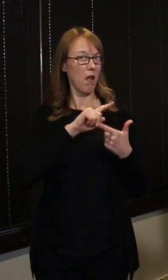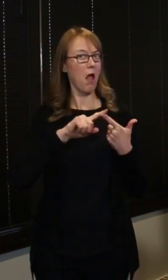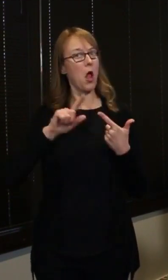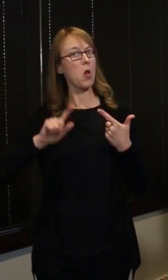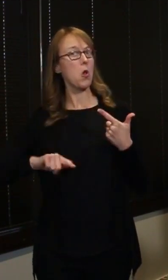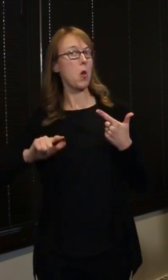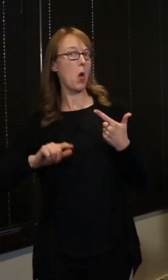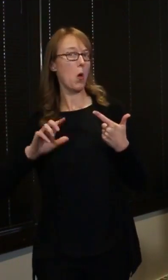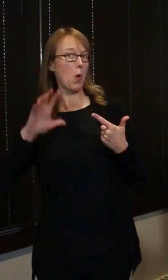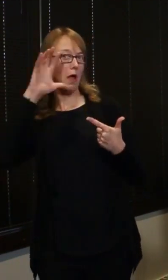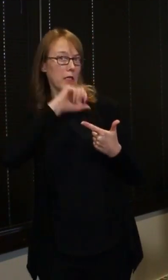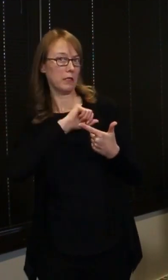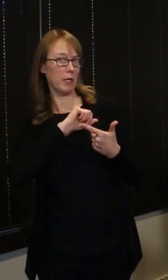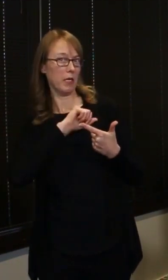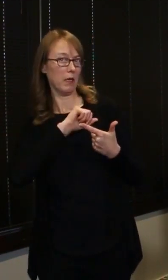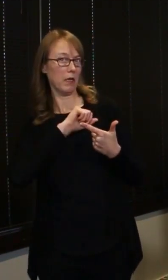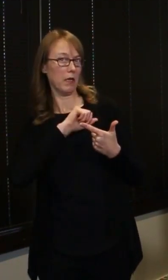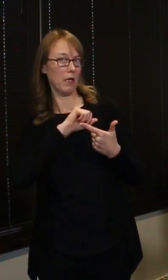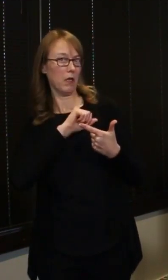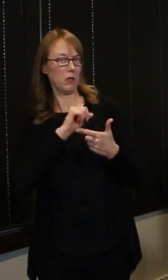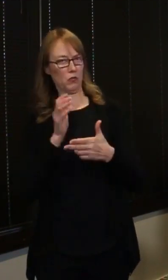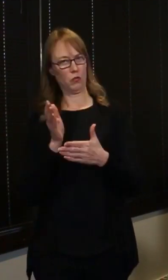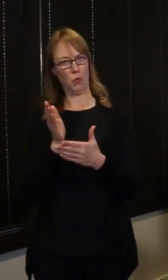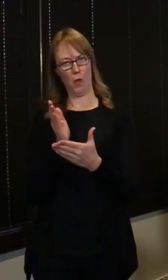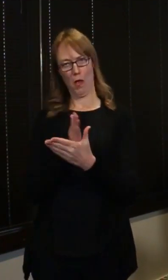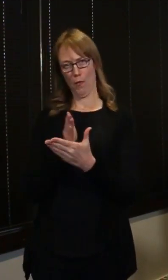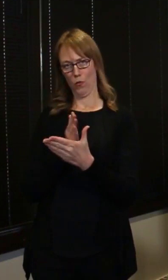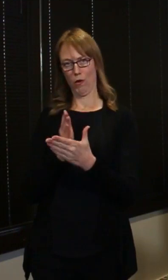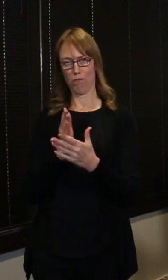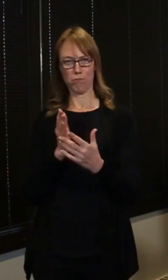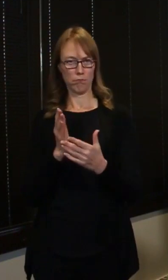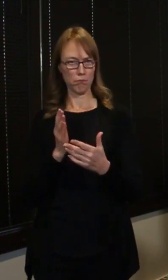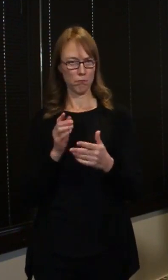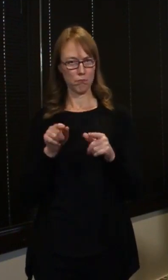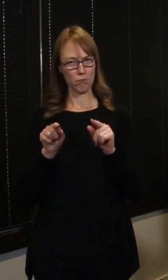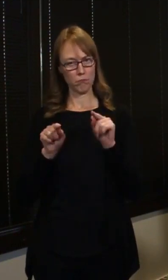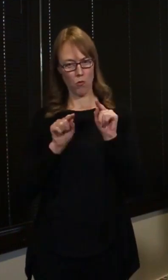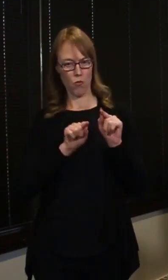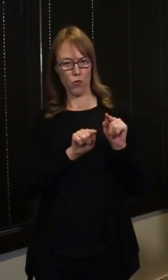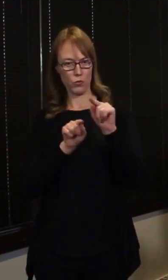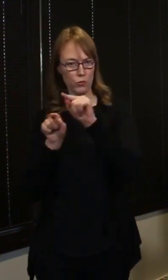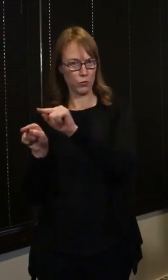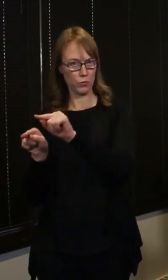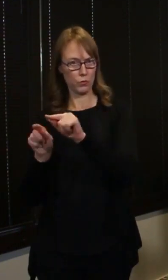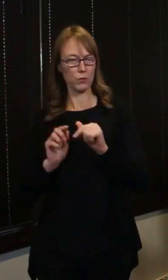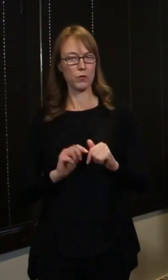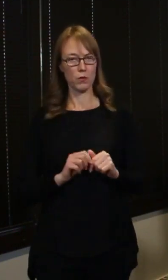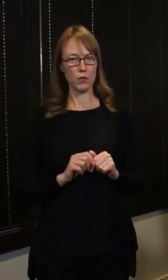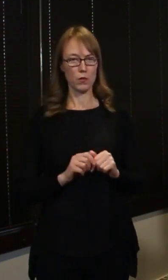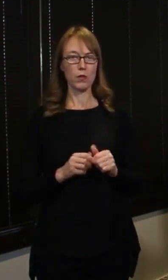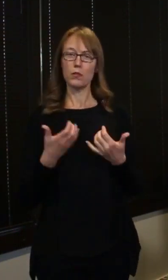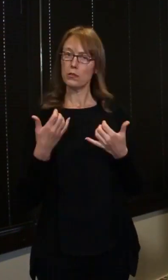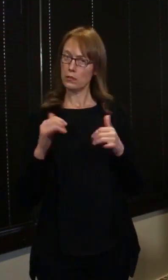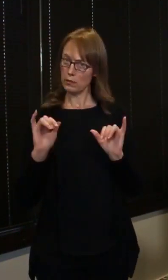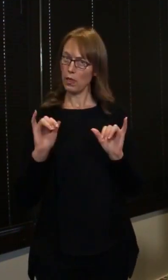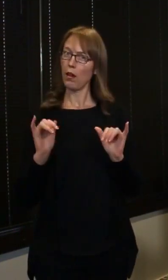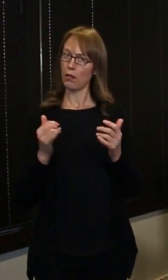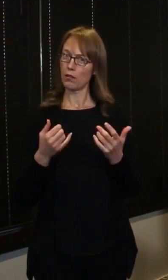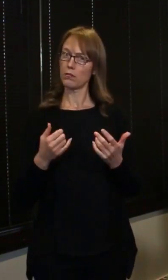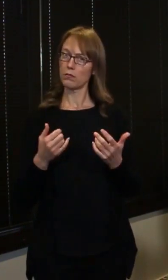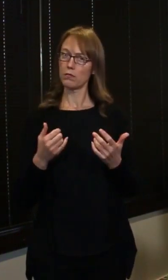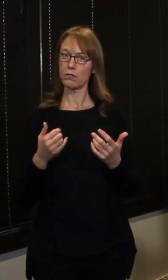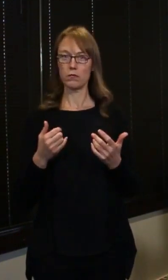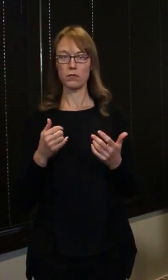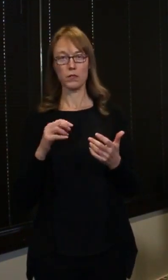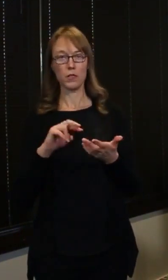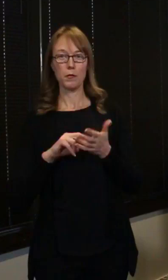lower than where our best guess was, which is also good. But we still have quite a few patients in the hospital,